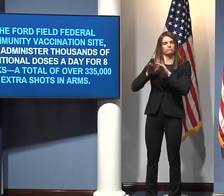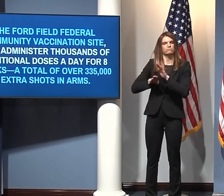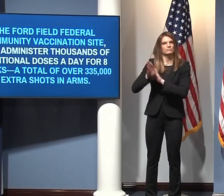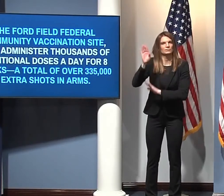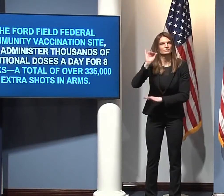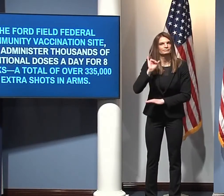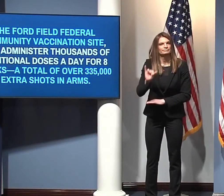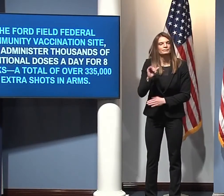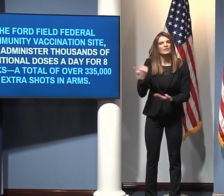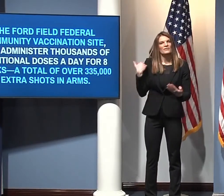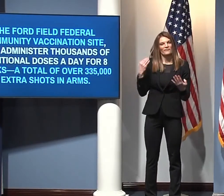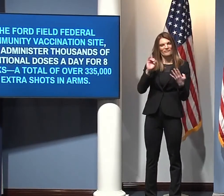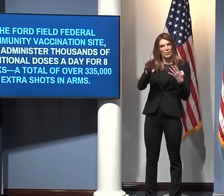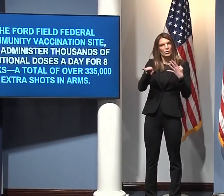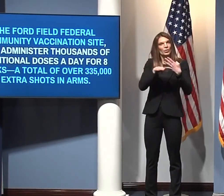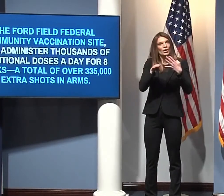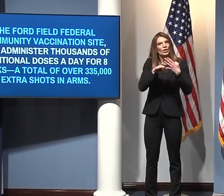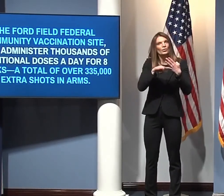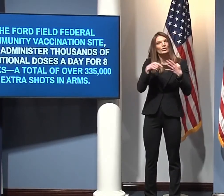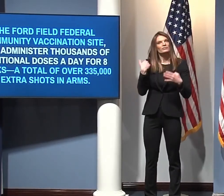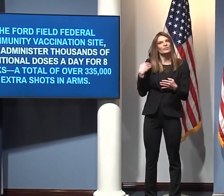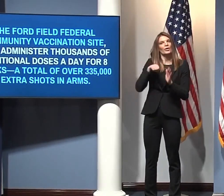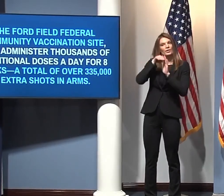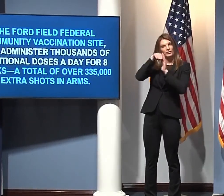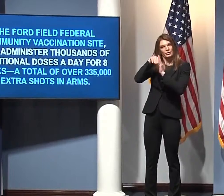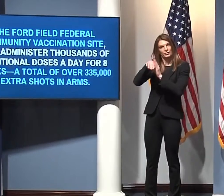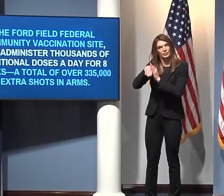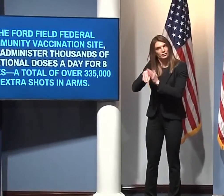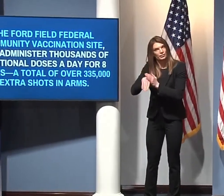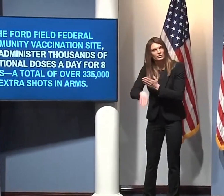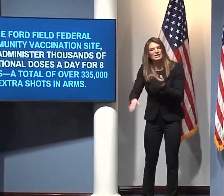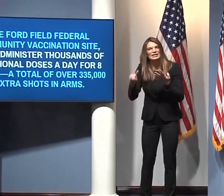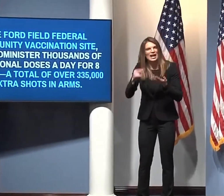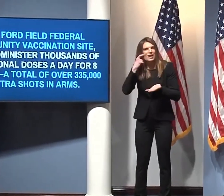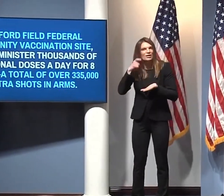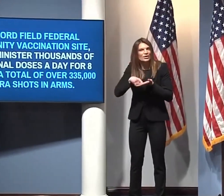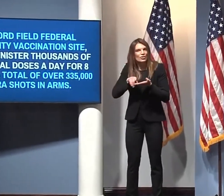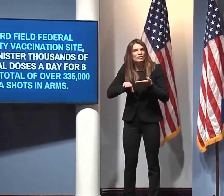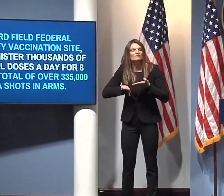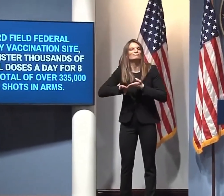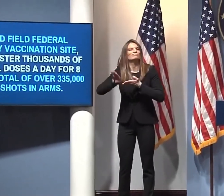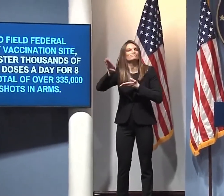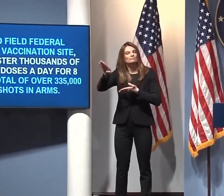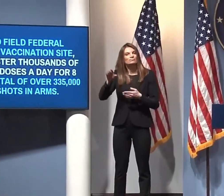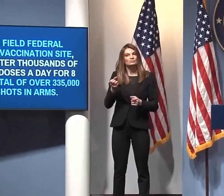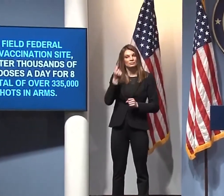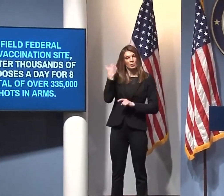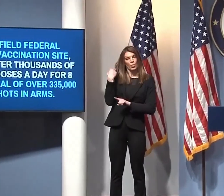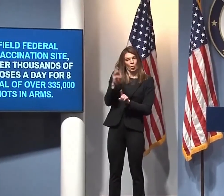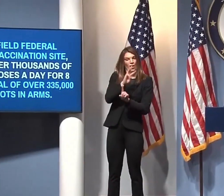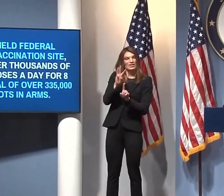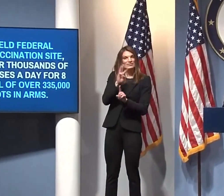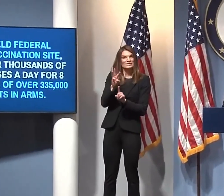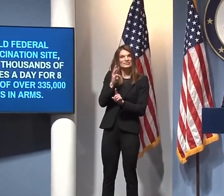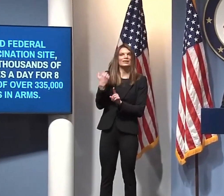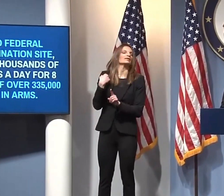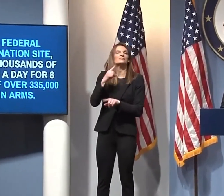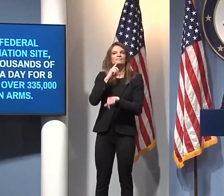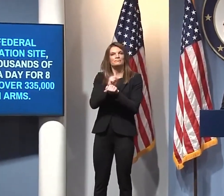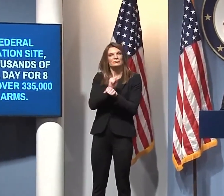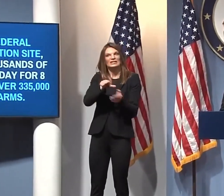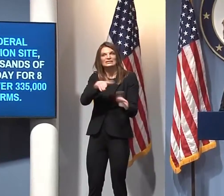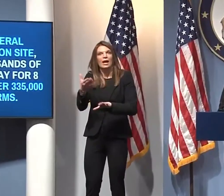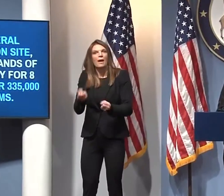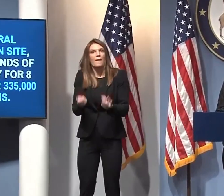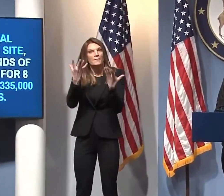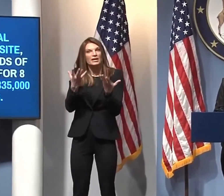February. Thankfully, deaths have remained low, and on Wednesday we had 0 new reported deaths for the first time in